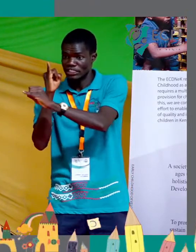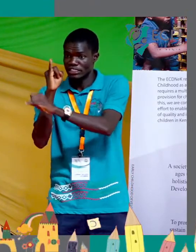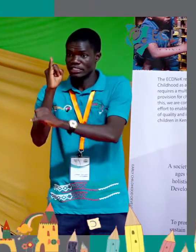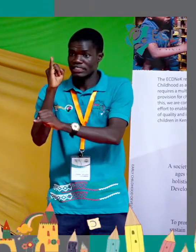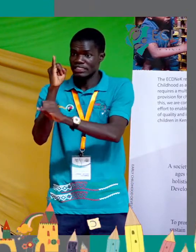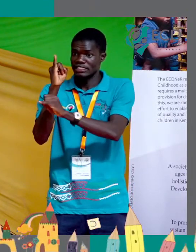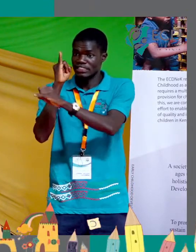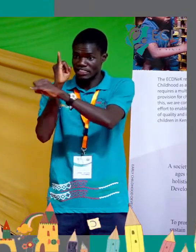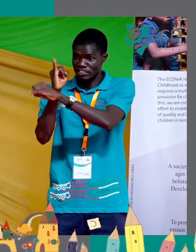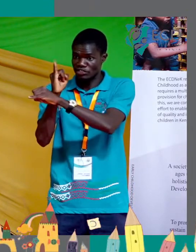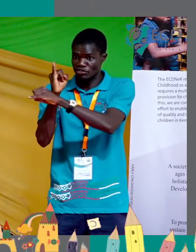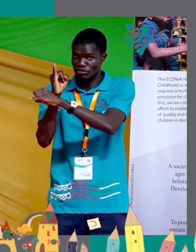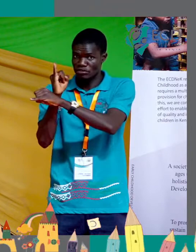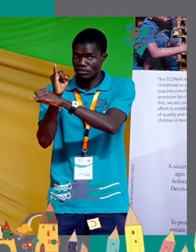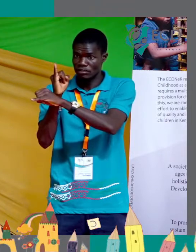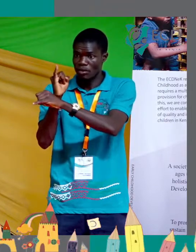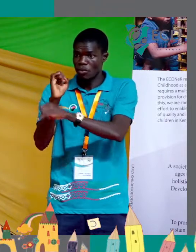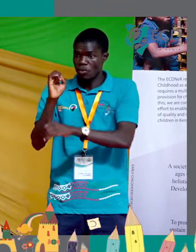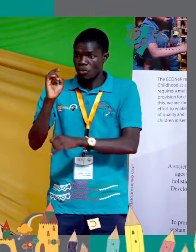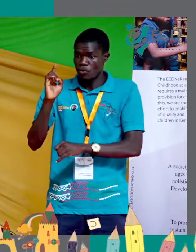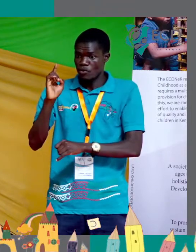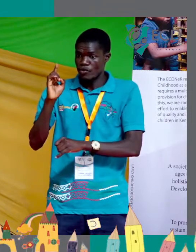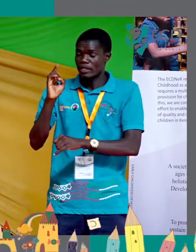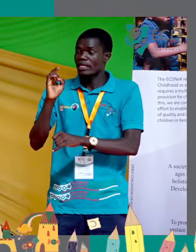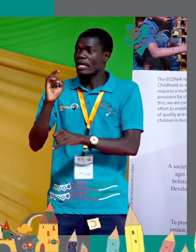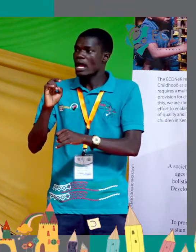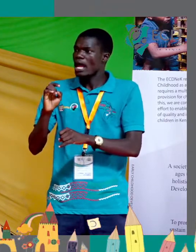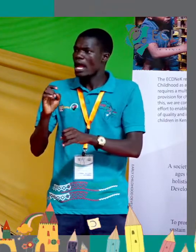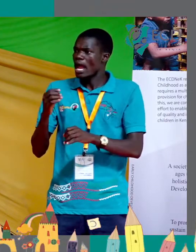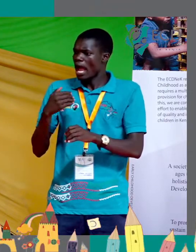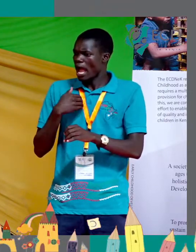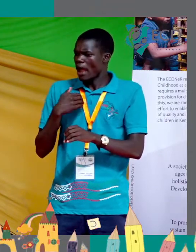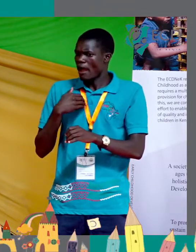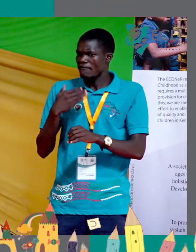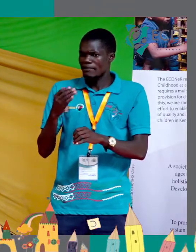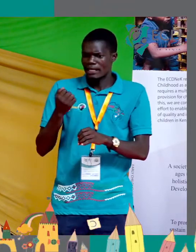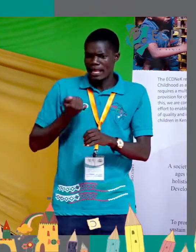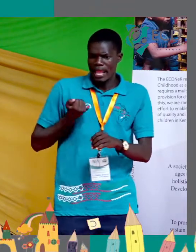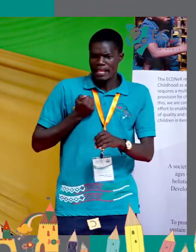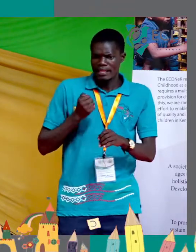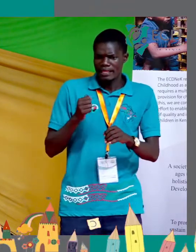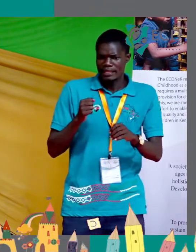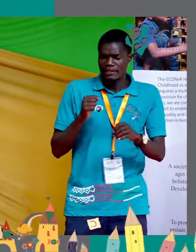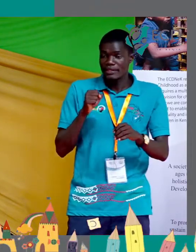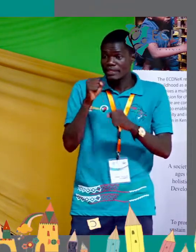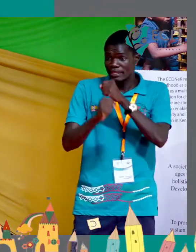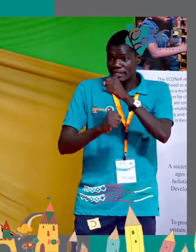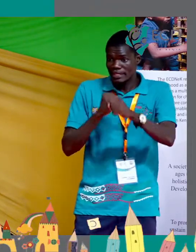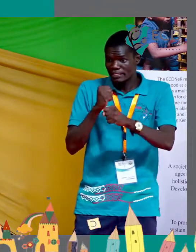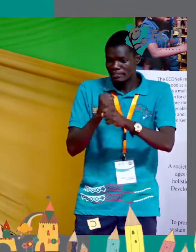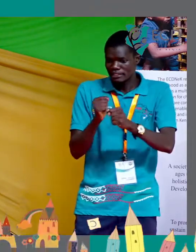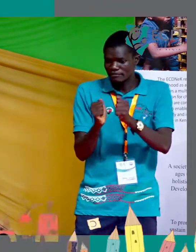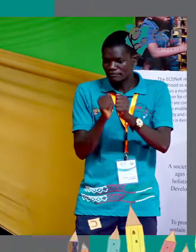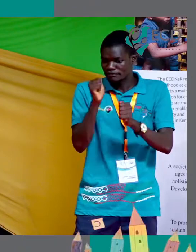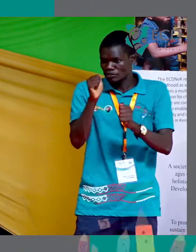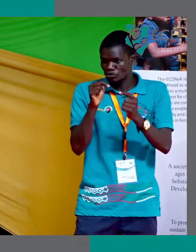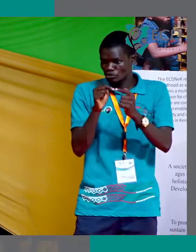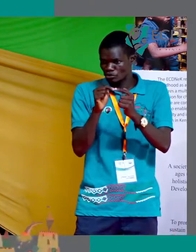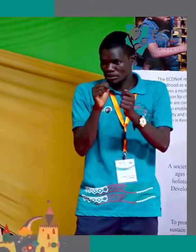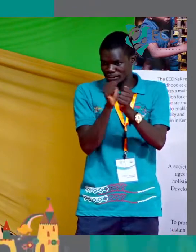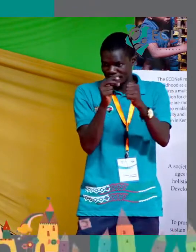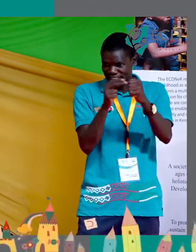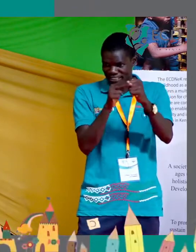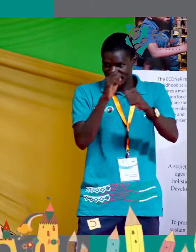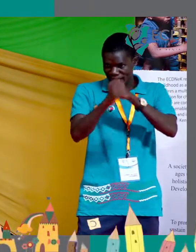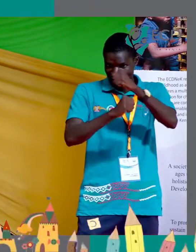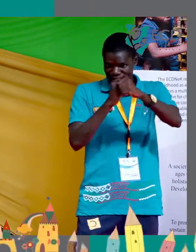One is the Boston Institution for Girls. These are girls aged between 15 and 17 years, the ones that Tari was talking